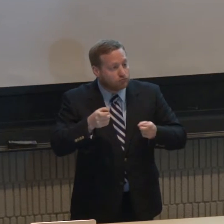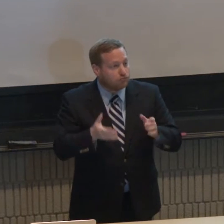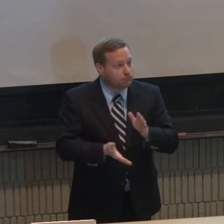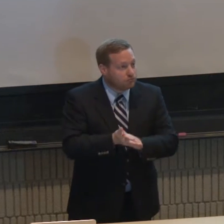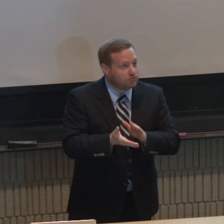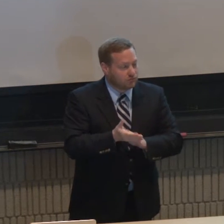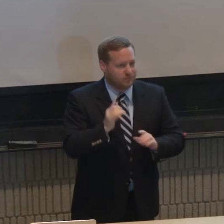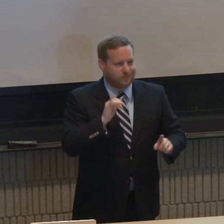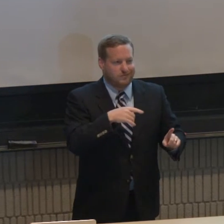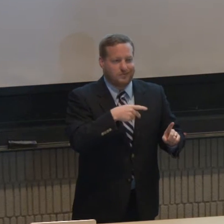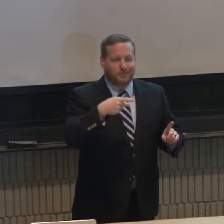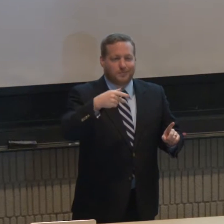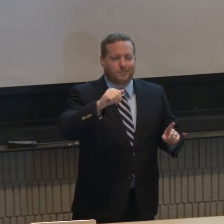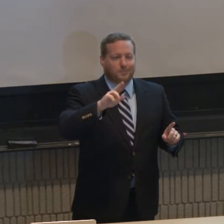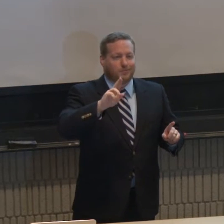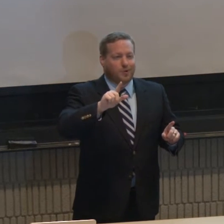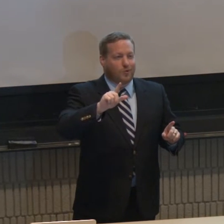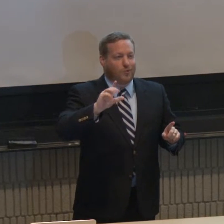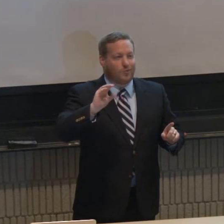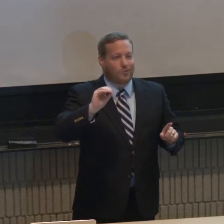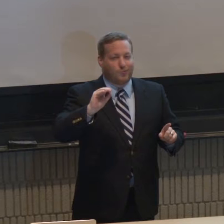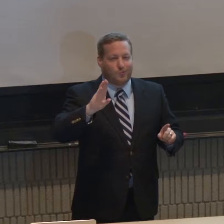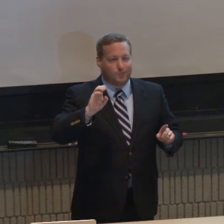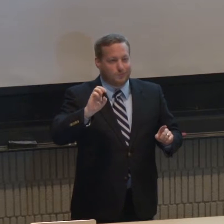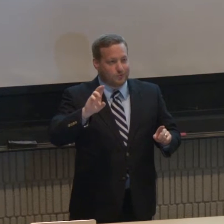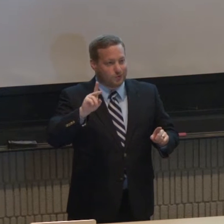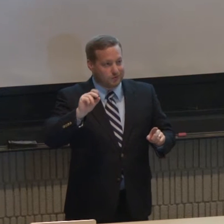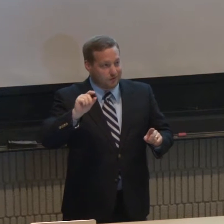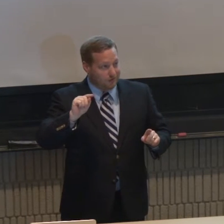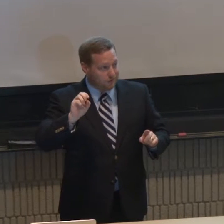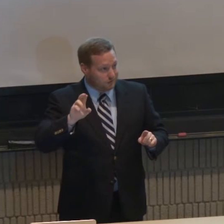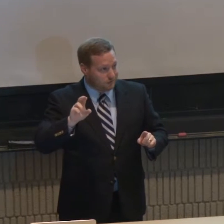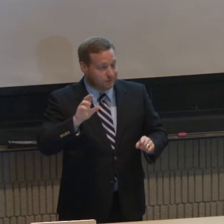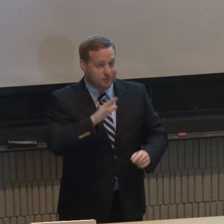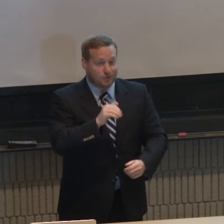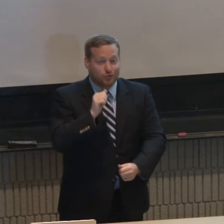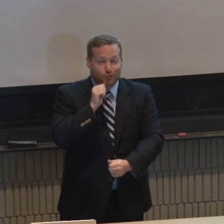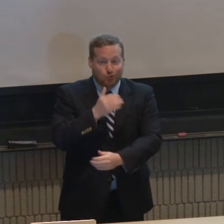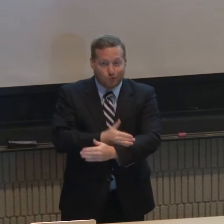The CEO for that organization is named Paul Oberkoter.